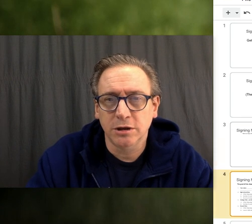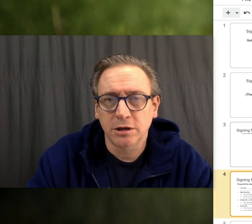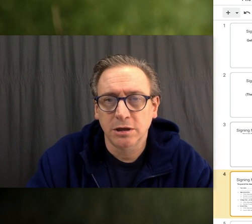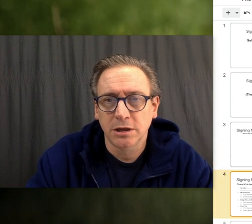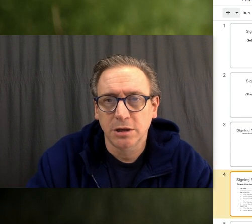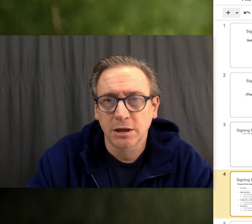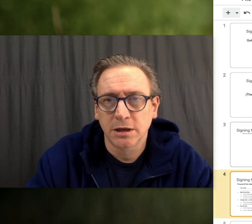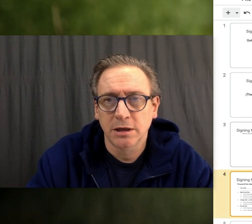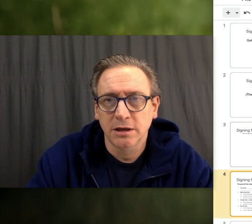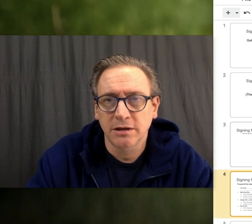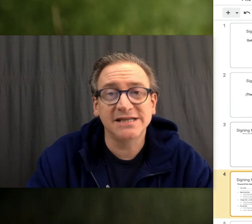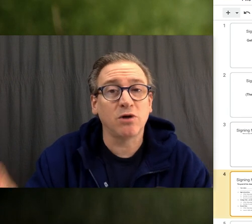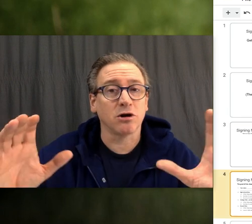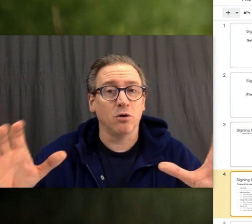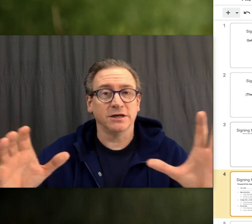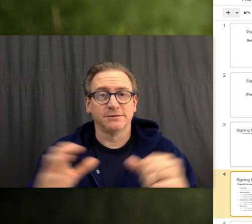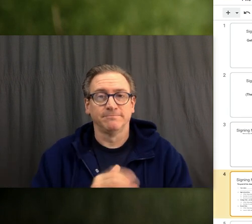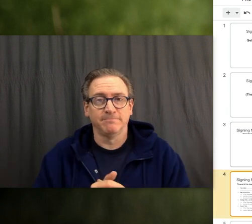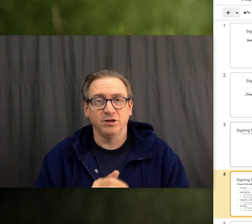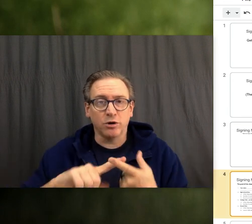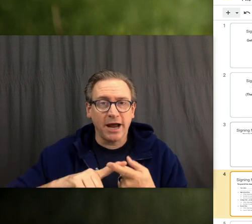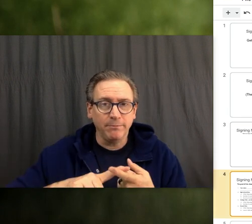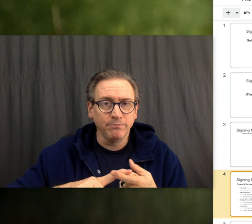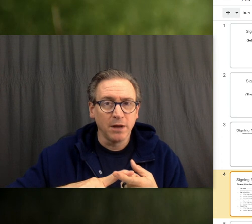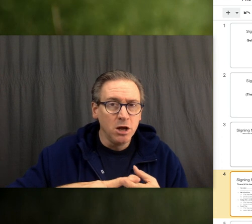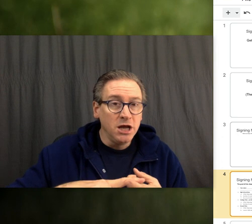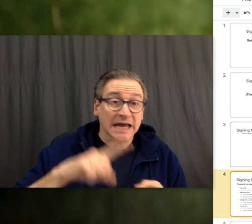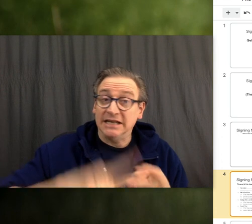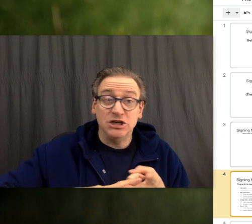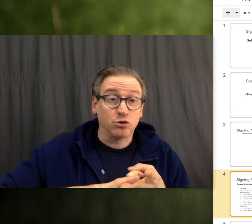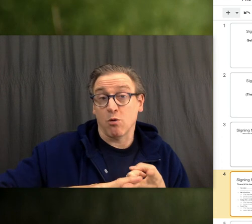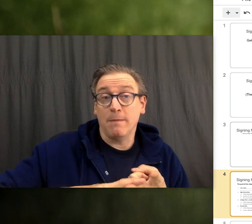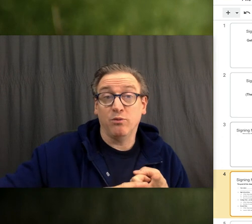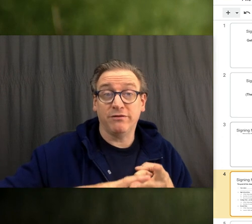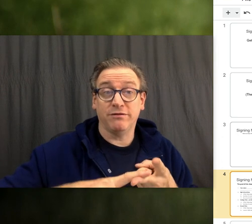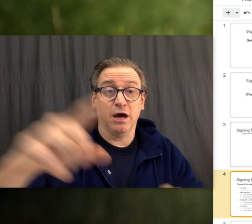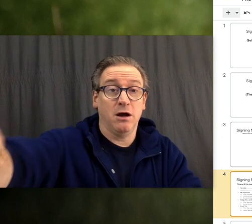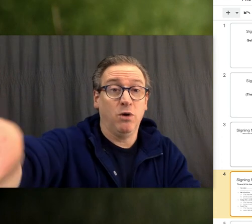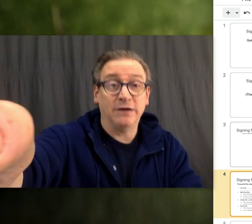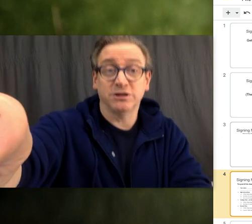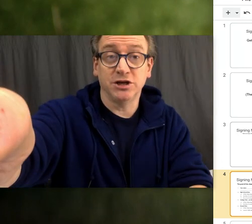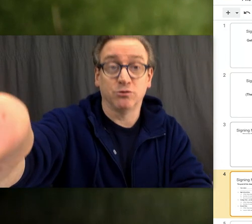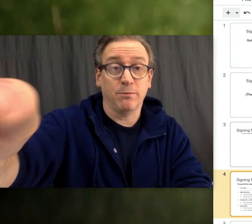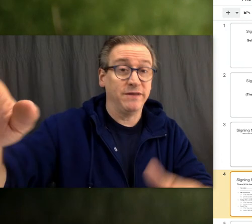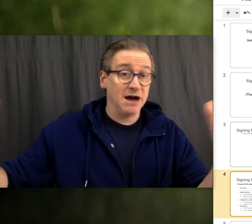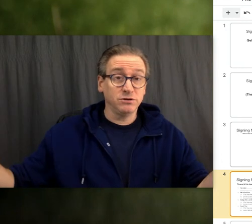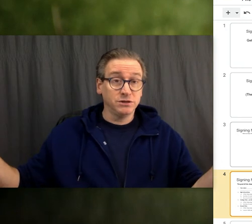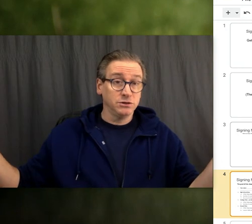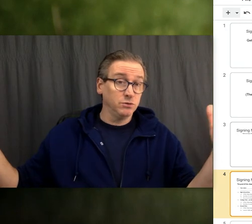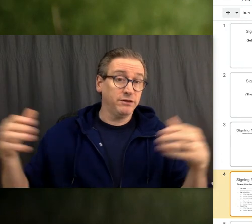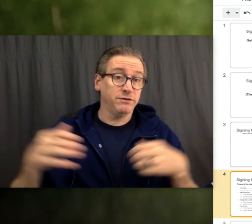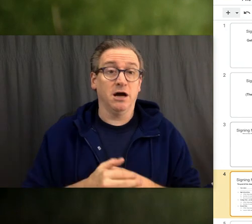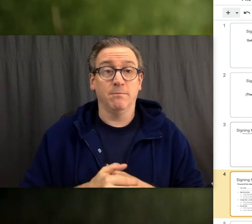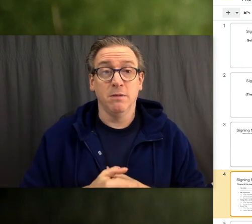So this is what our goal is. Your name. Did you grow up with, what languages did you grow up in the